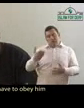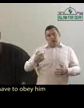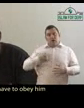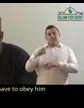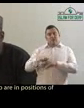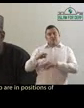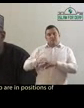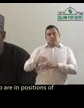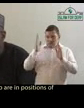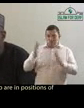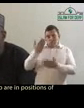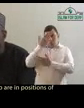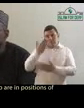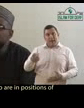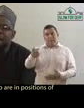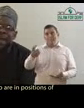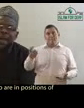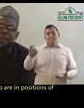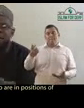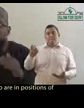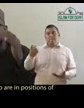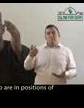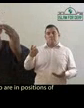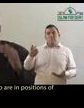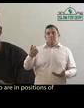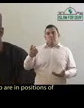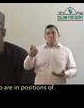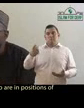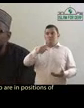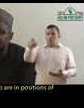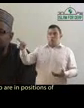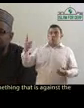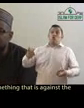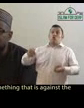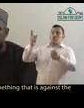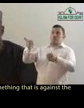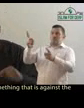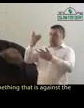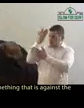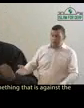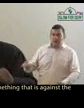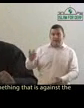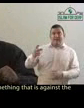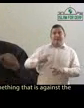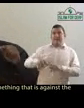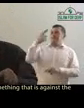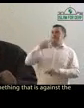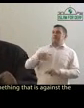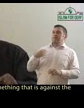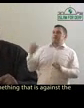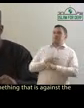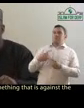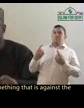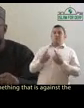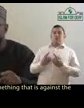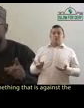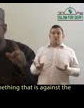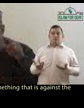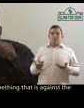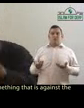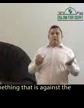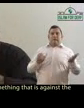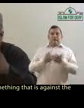example, you have to obey them. You have to obey people who are in positions of authority. Now, if they tell you to do something that